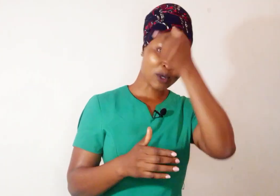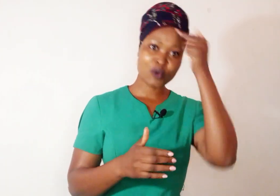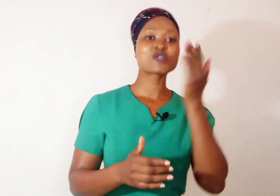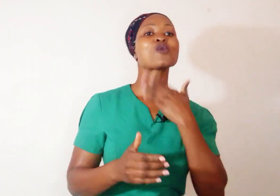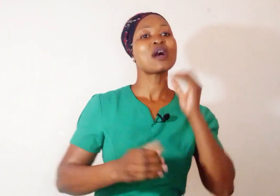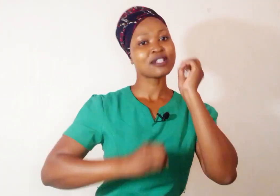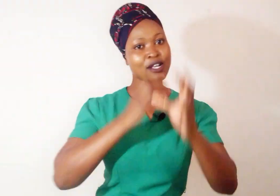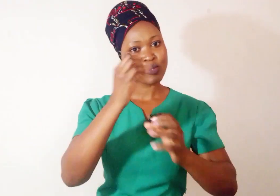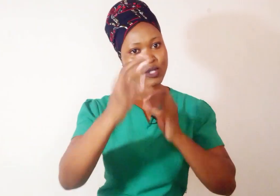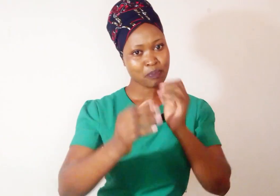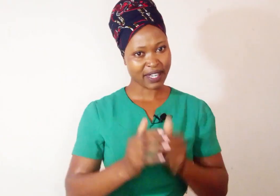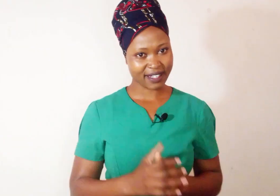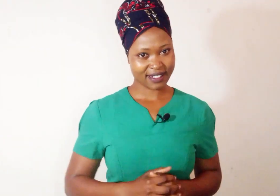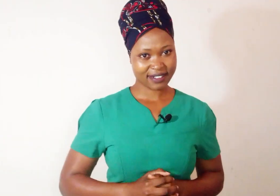because you want to speak?